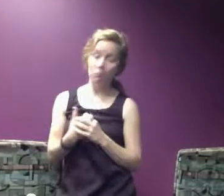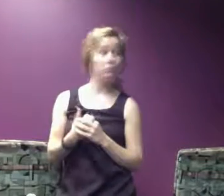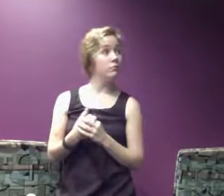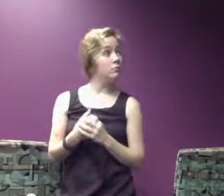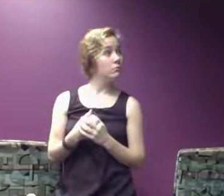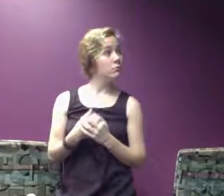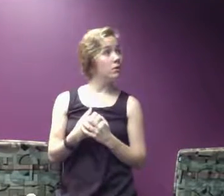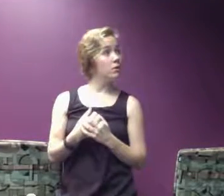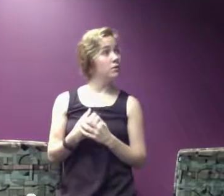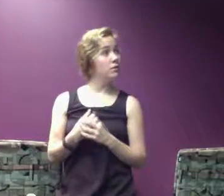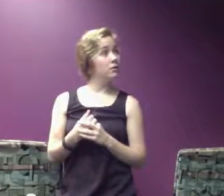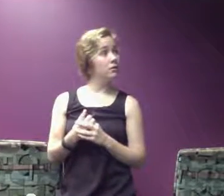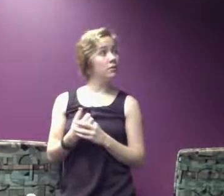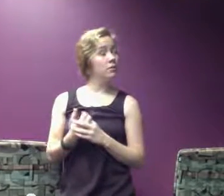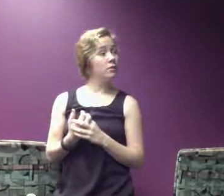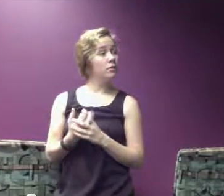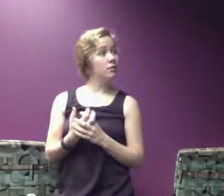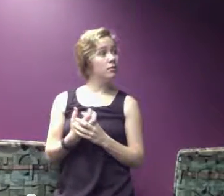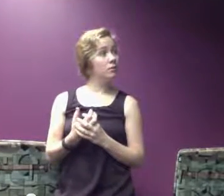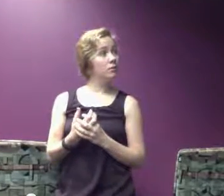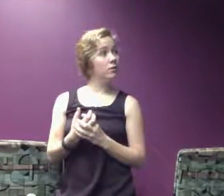7 times 5?